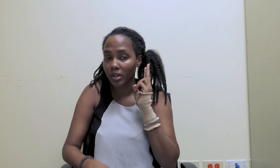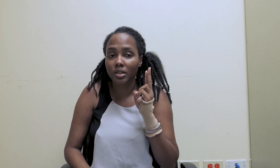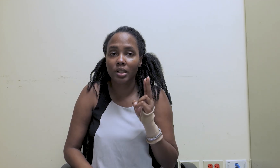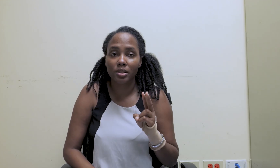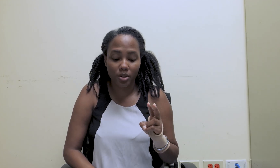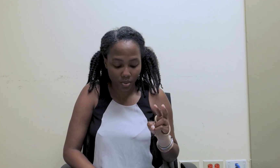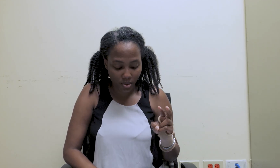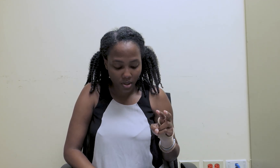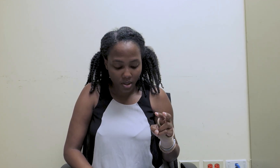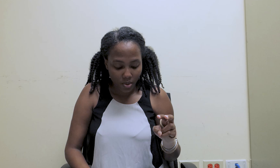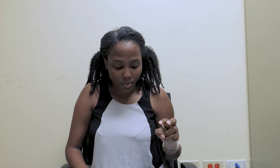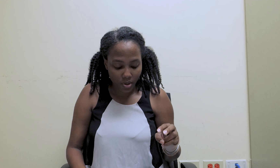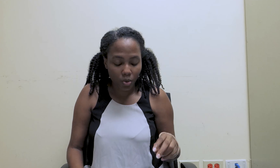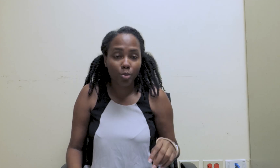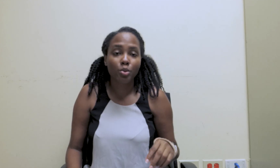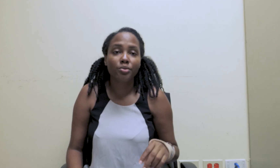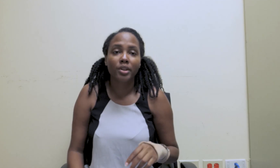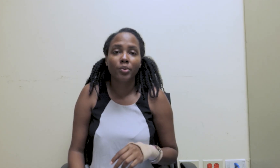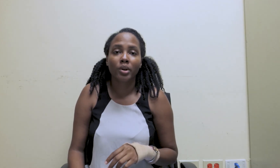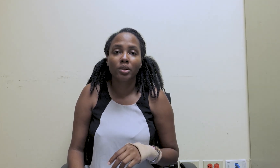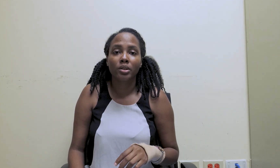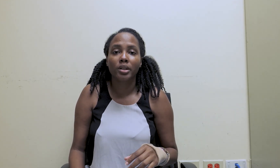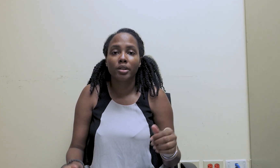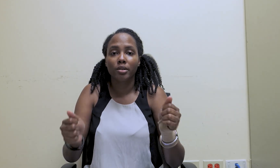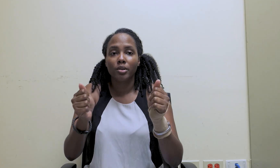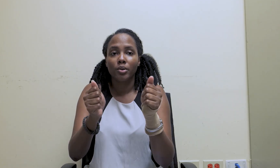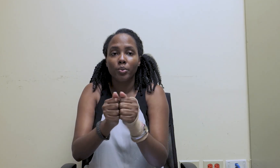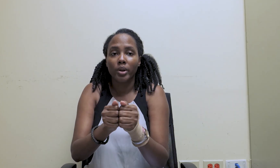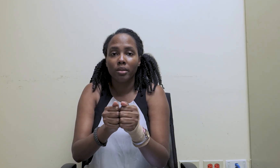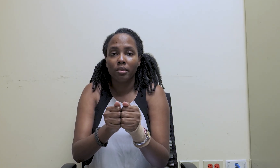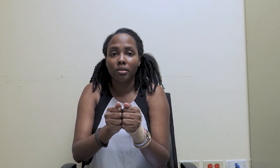So let's go. With no proof anyone could hear. With